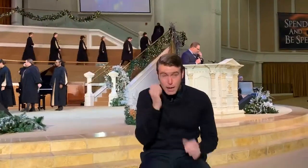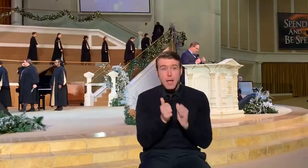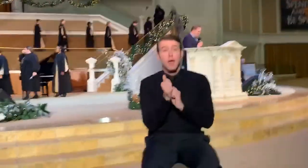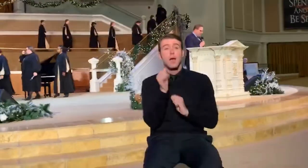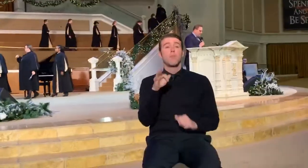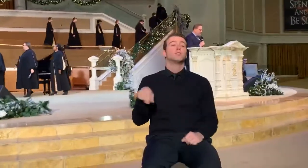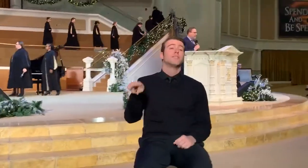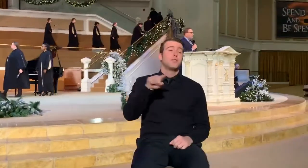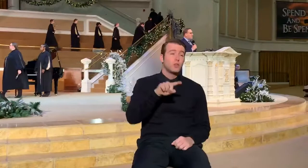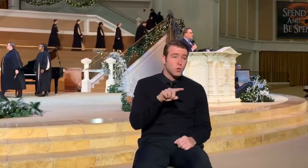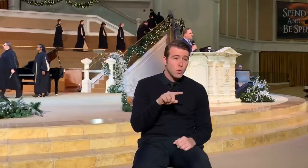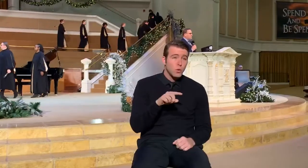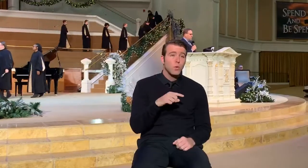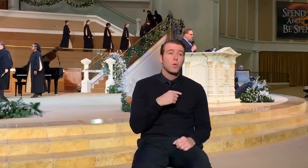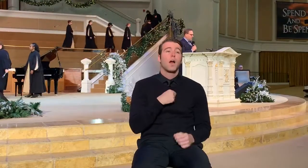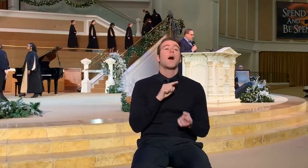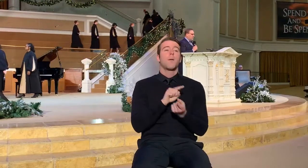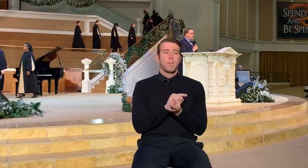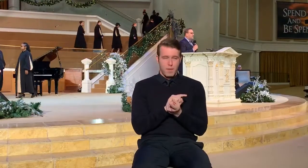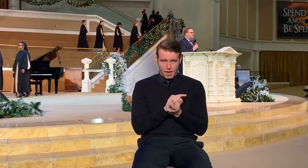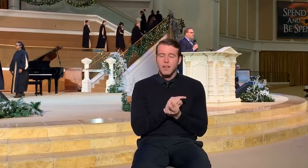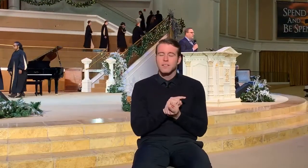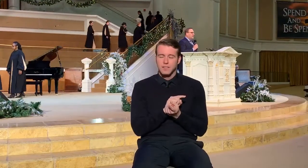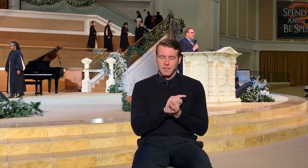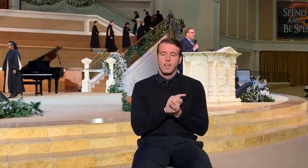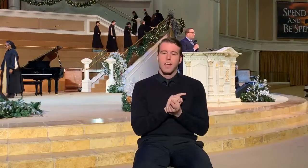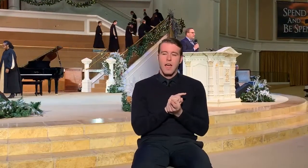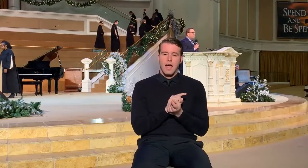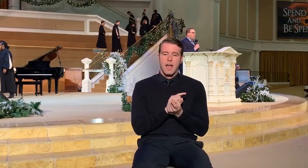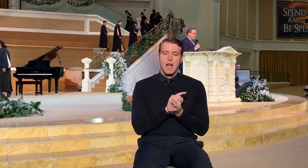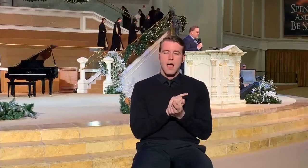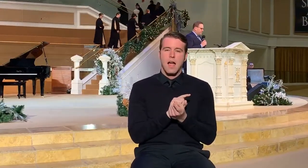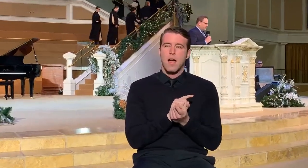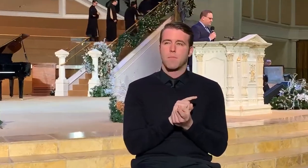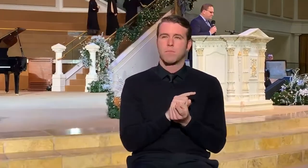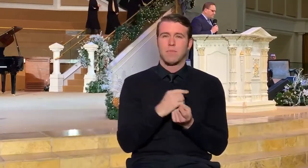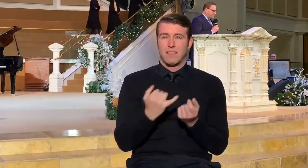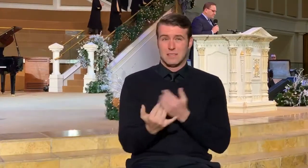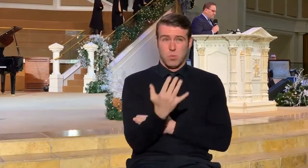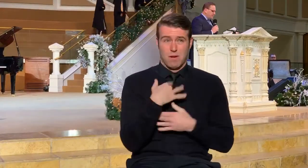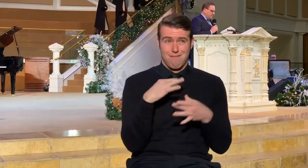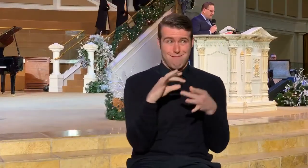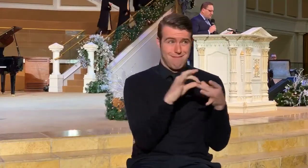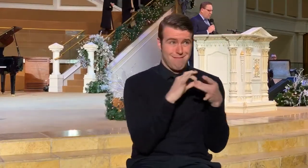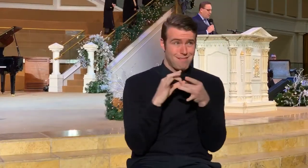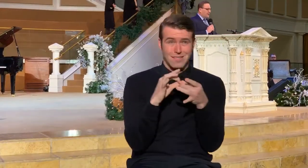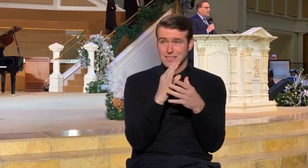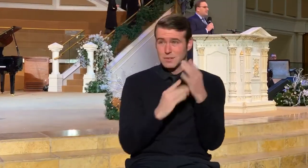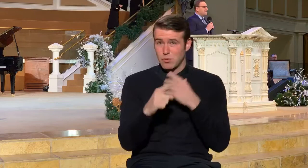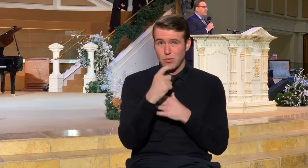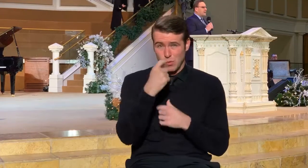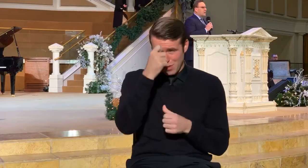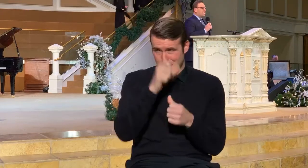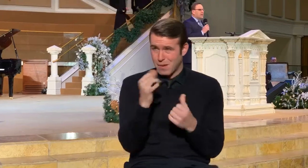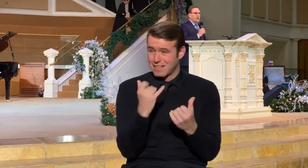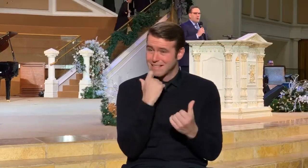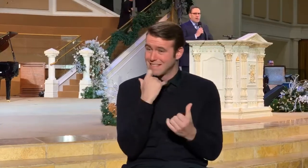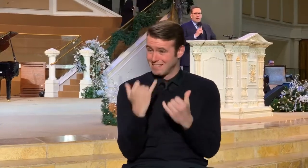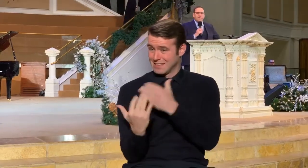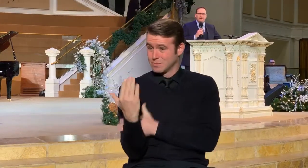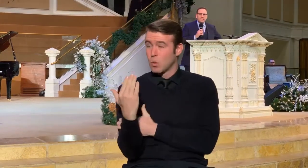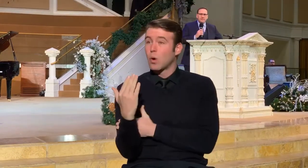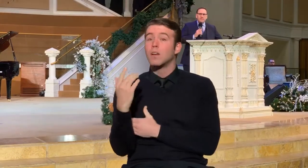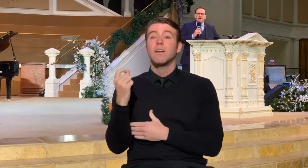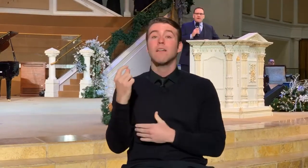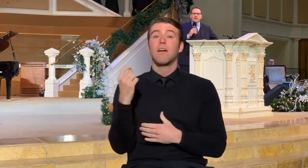you that were here this morning heard us make reference this morning, that